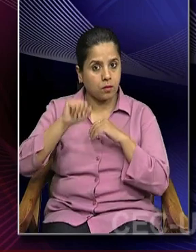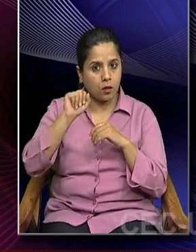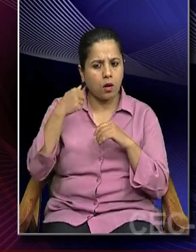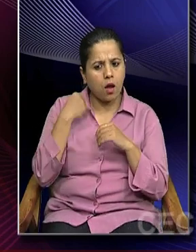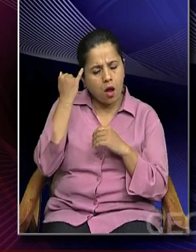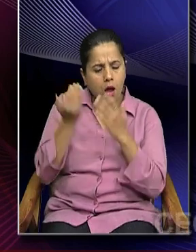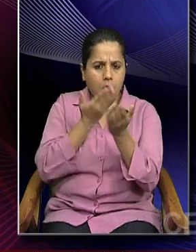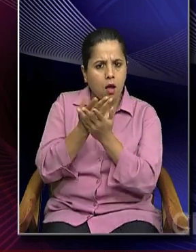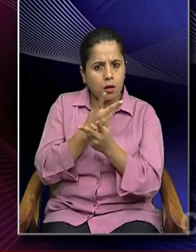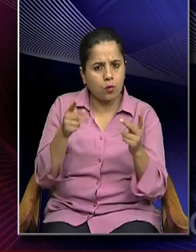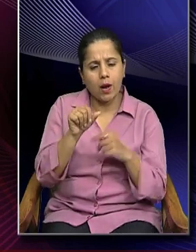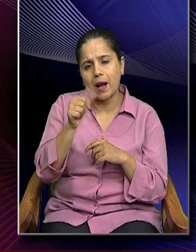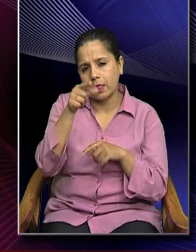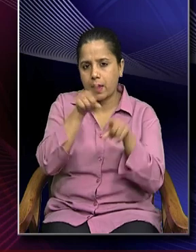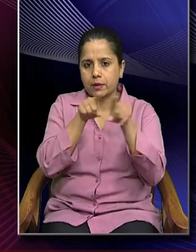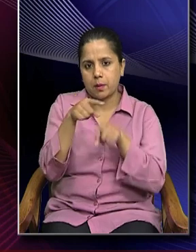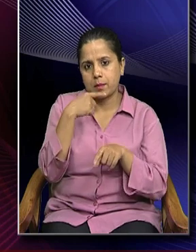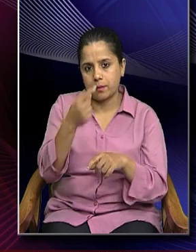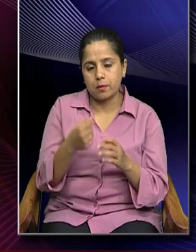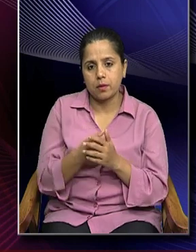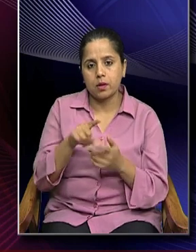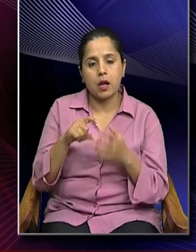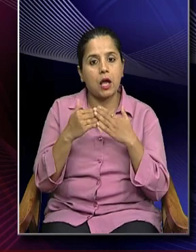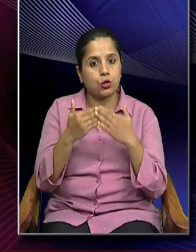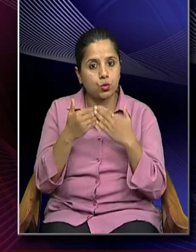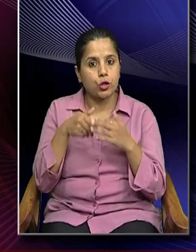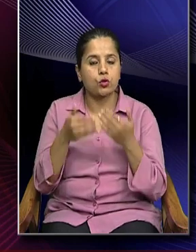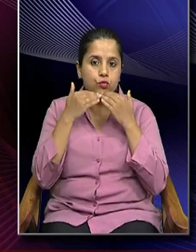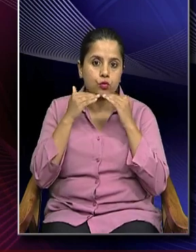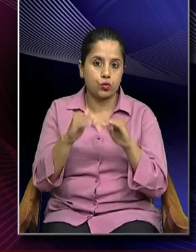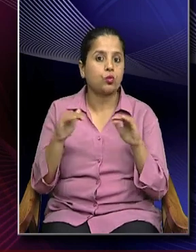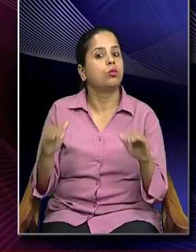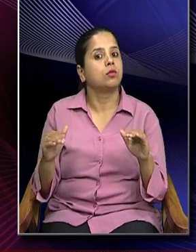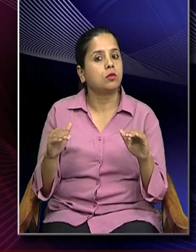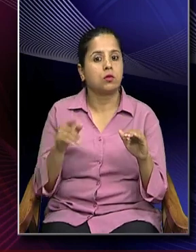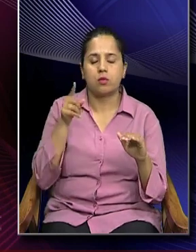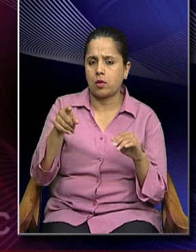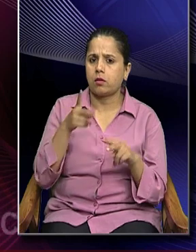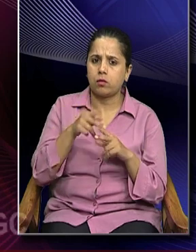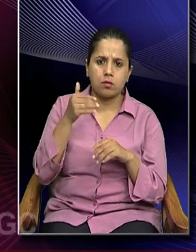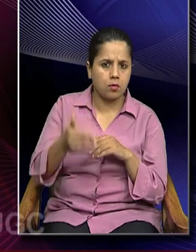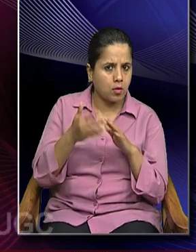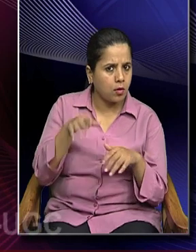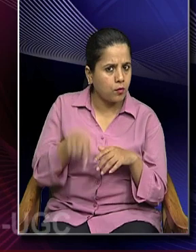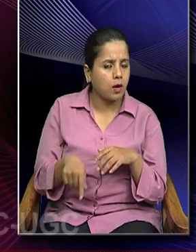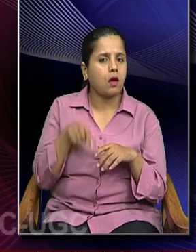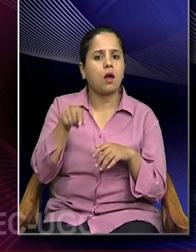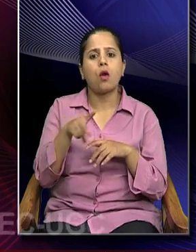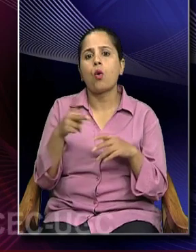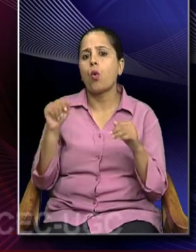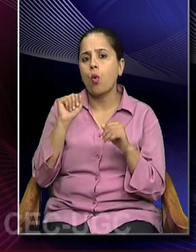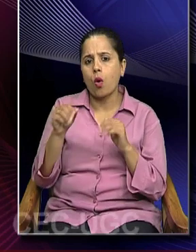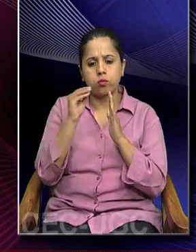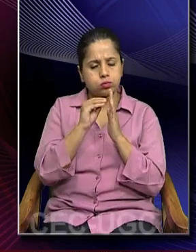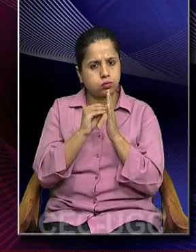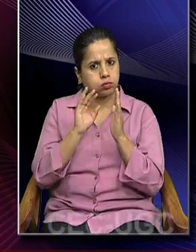assessment, another example is the education students. They keep a journal documenting